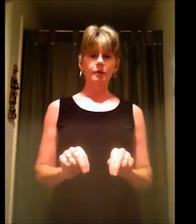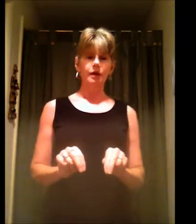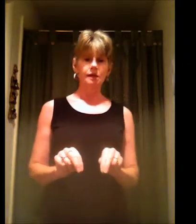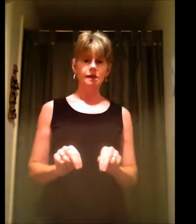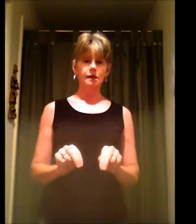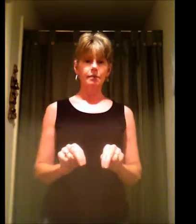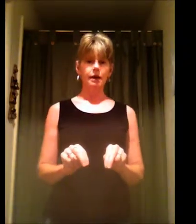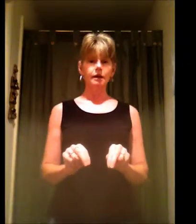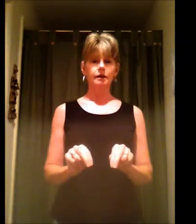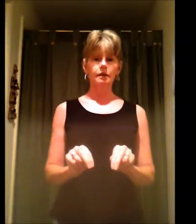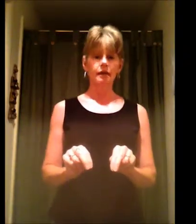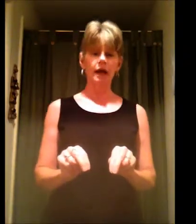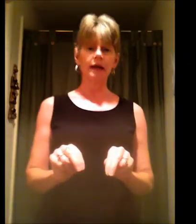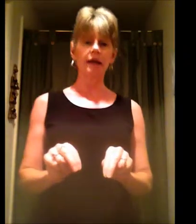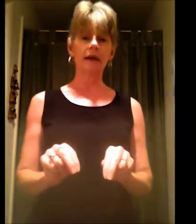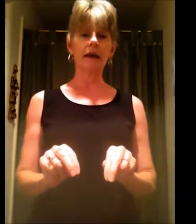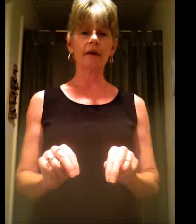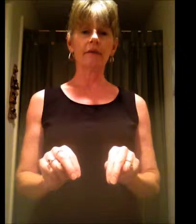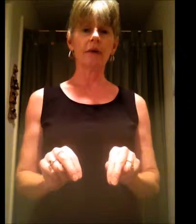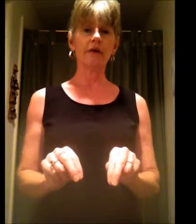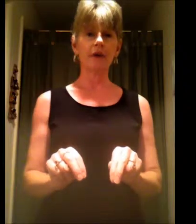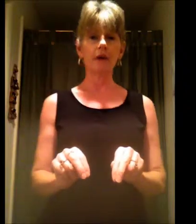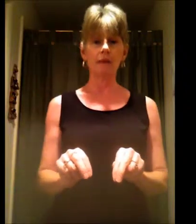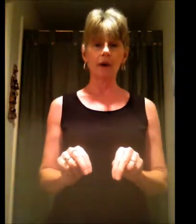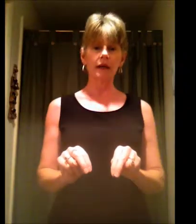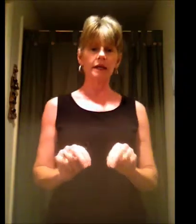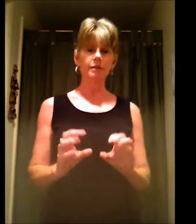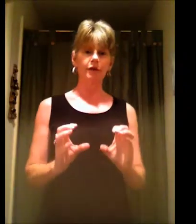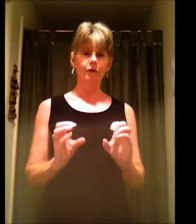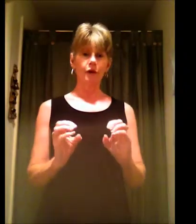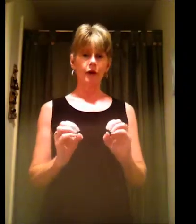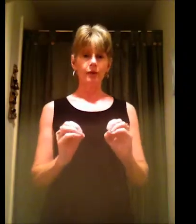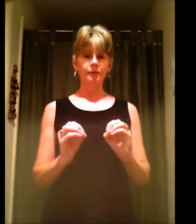Maybe I'll step back. Lighting, I can't quite figure out where I need to be for you.